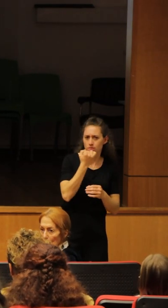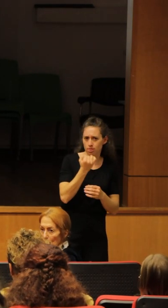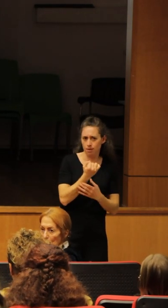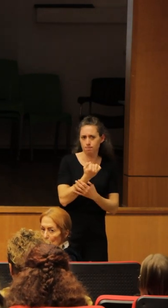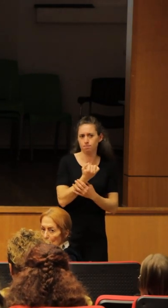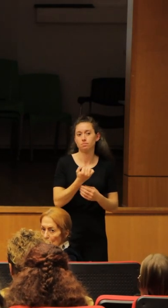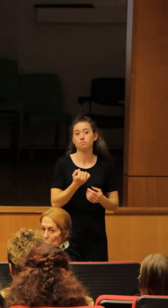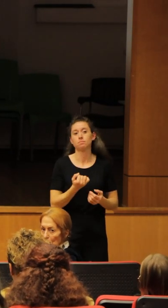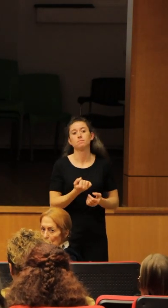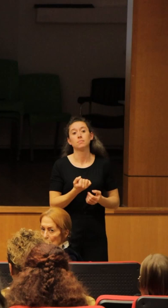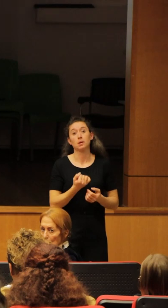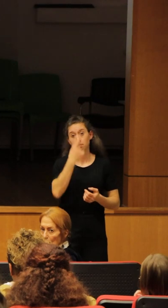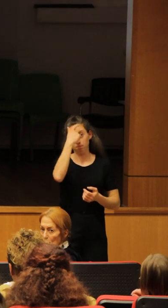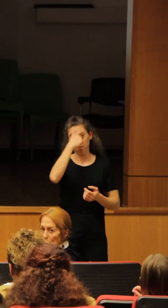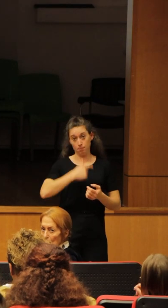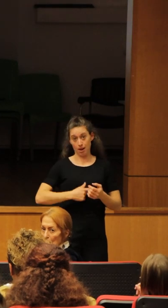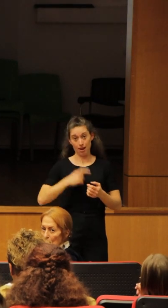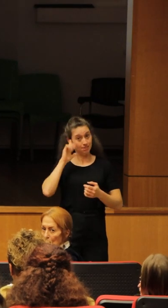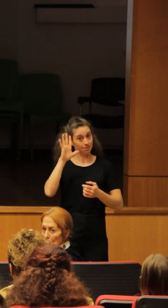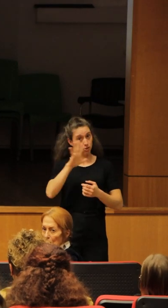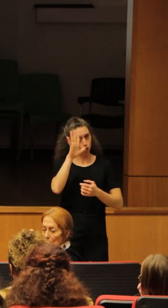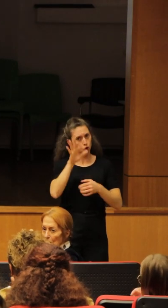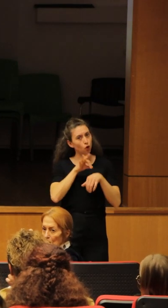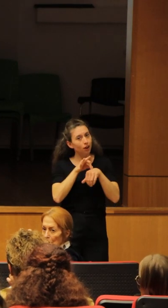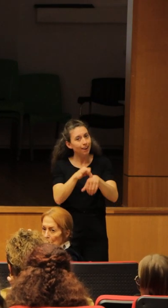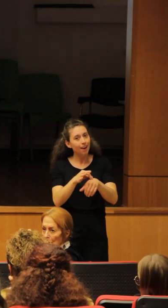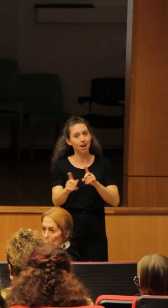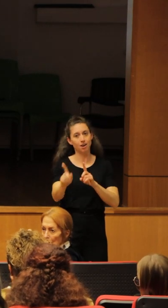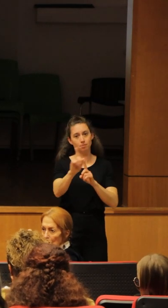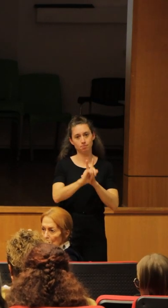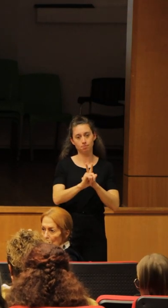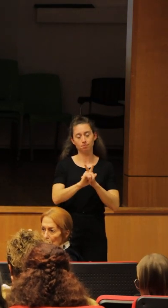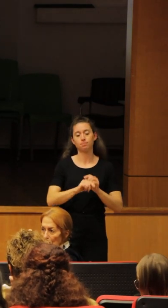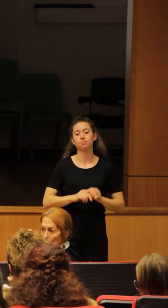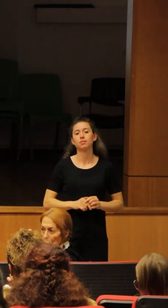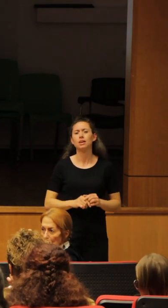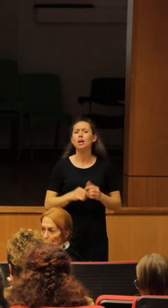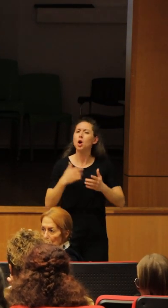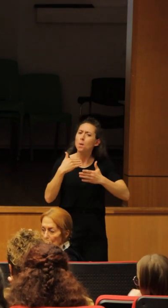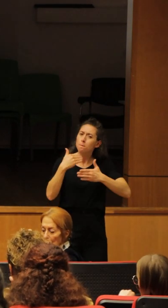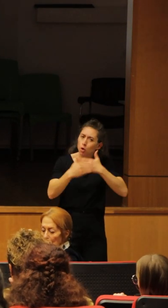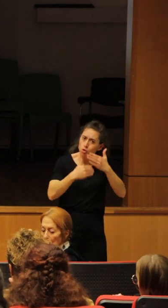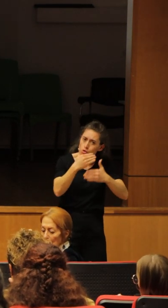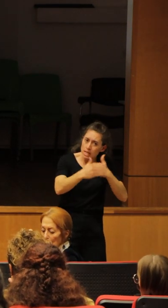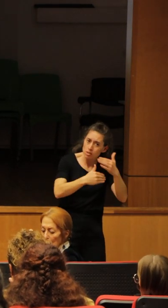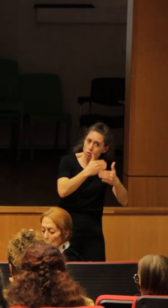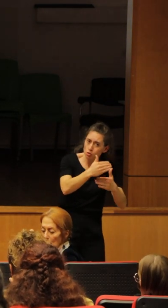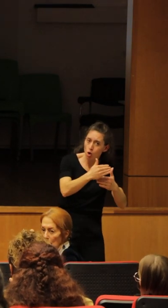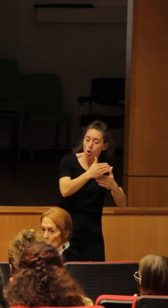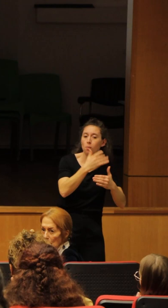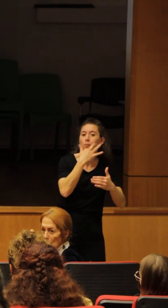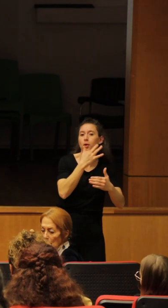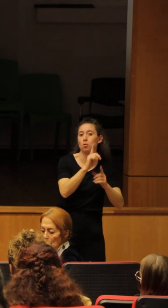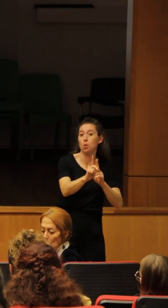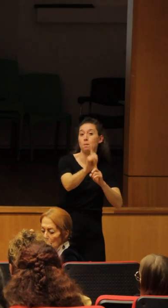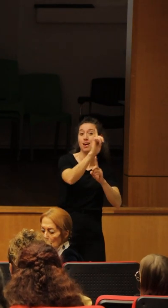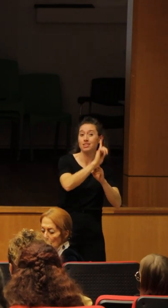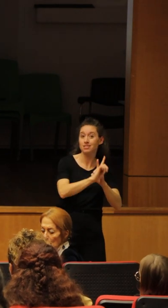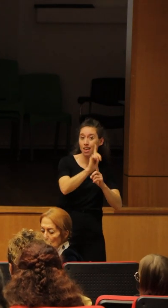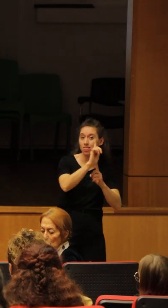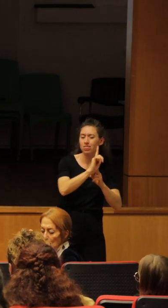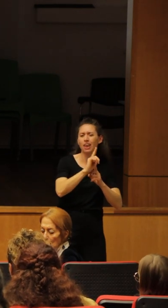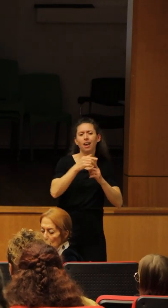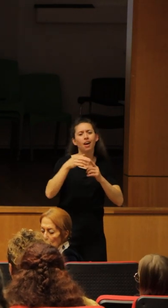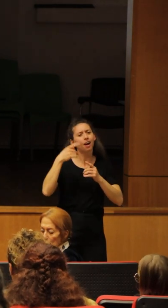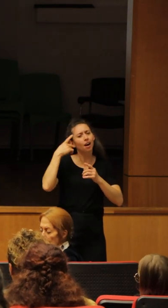More enriching for the therapist and the client? The process in which